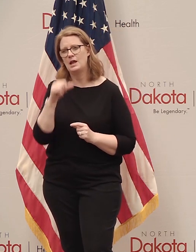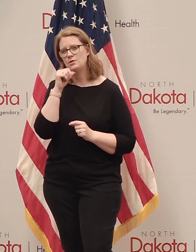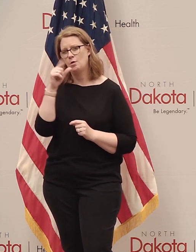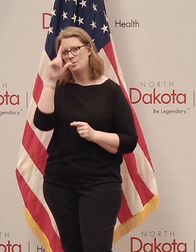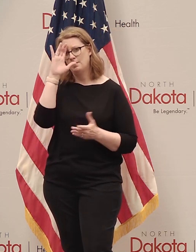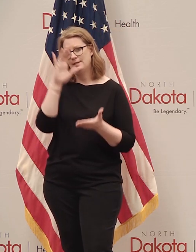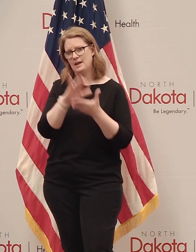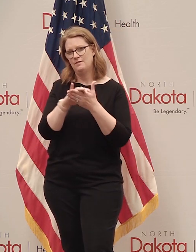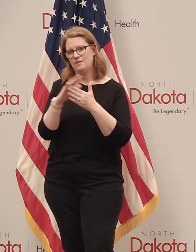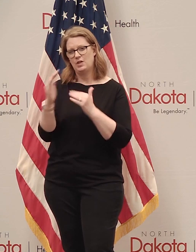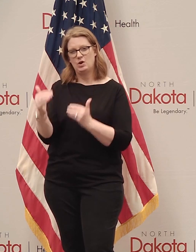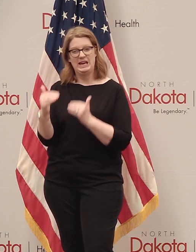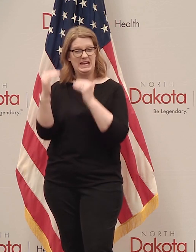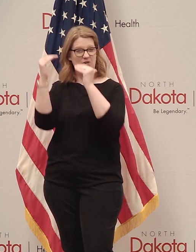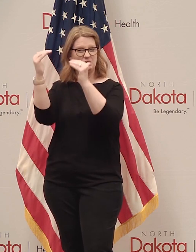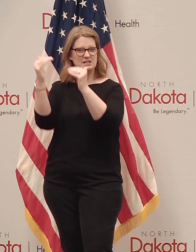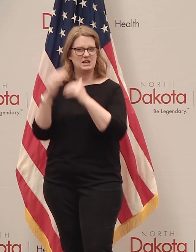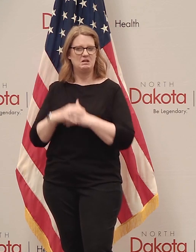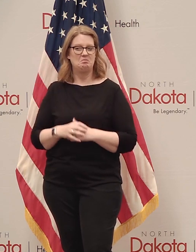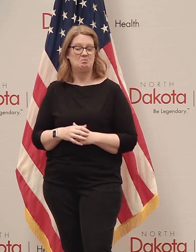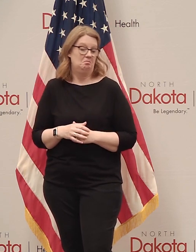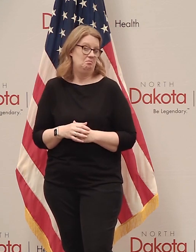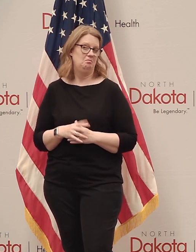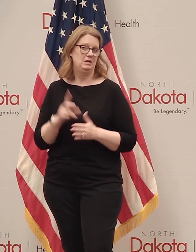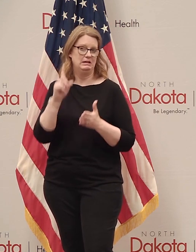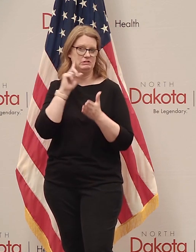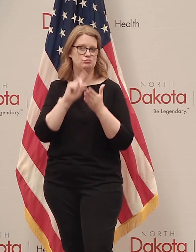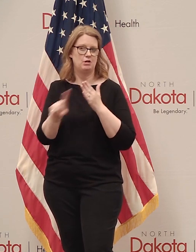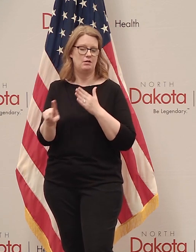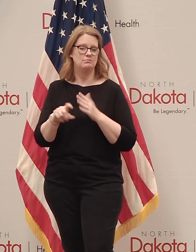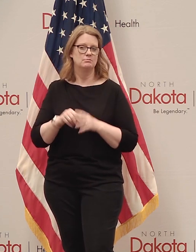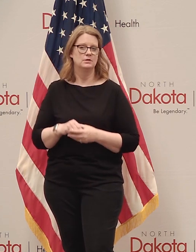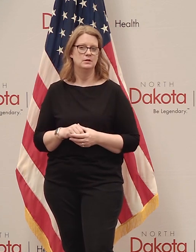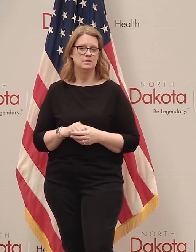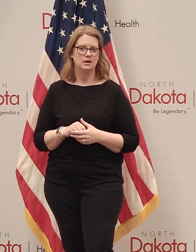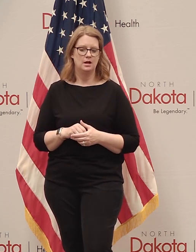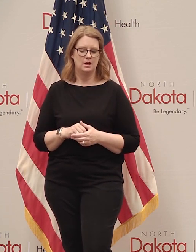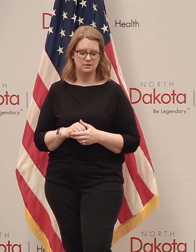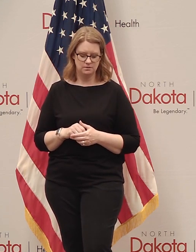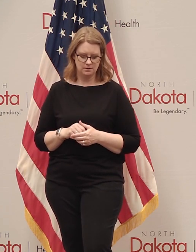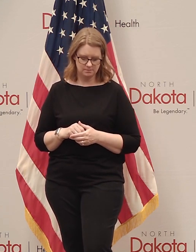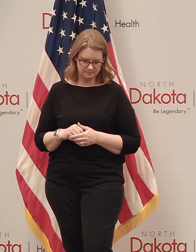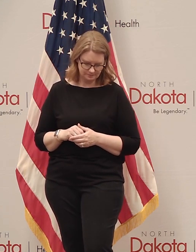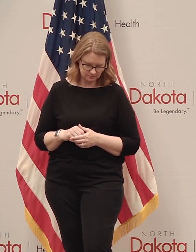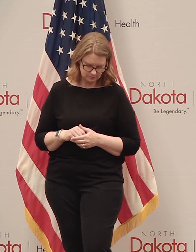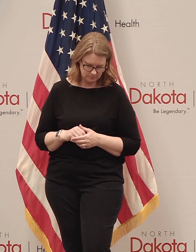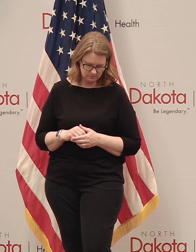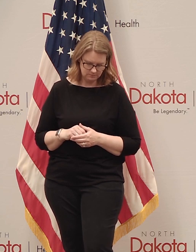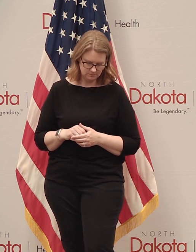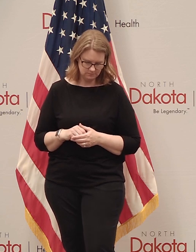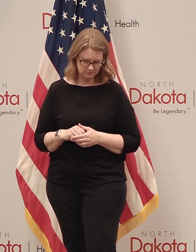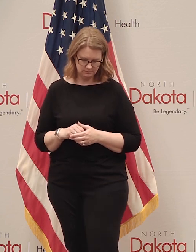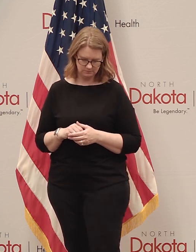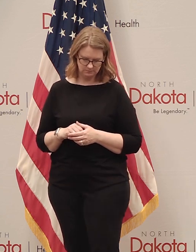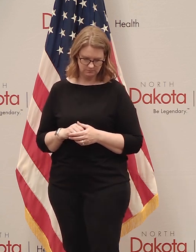they're increasing, but we could check on that. And from other data that I'd seen, we